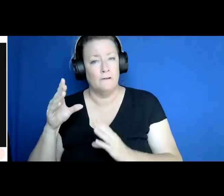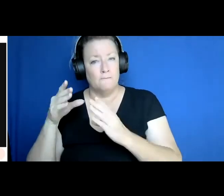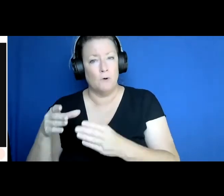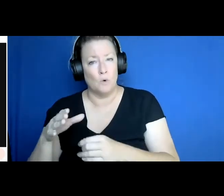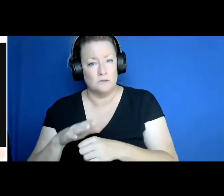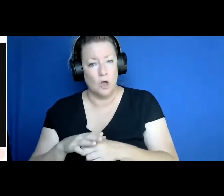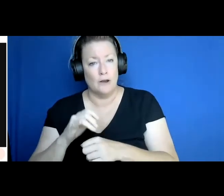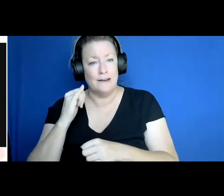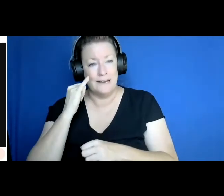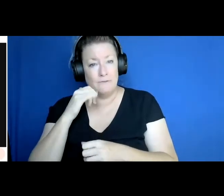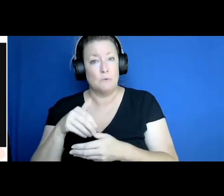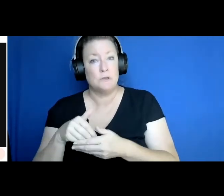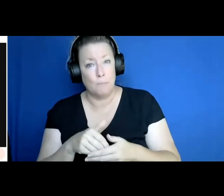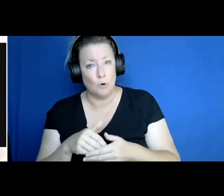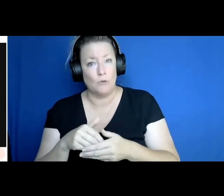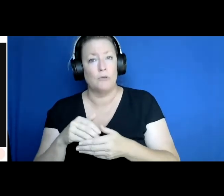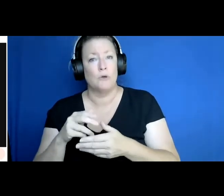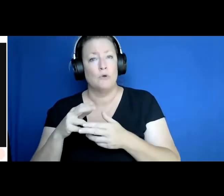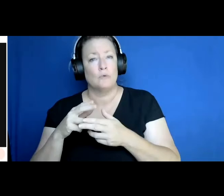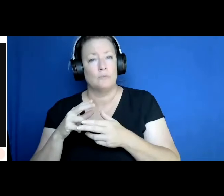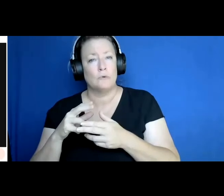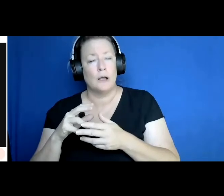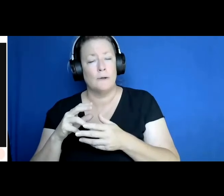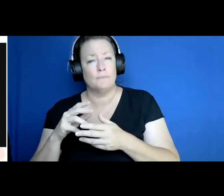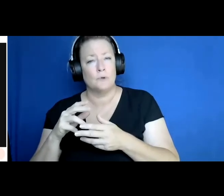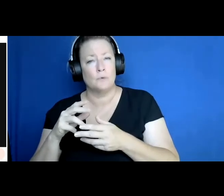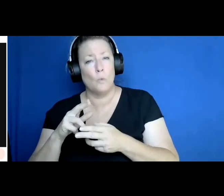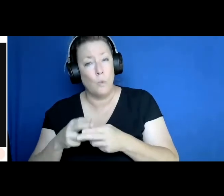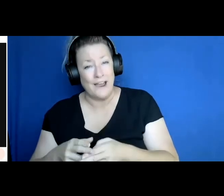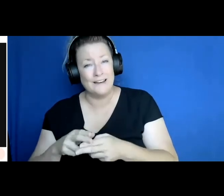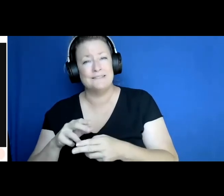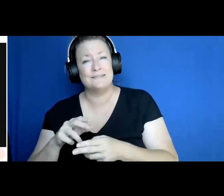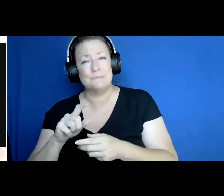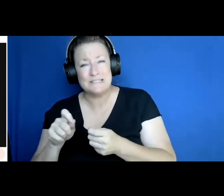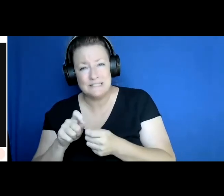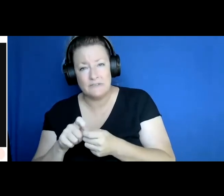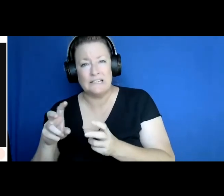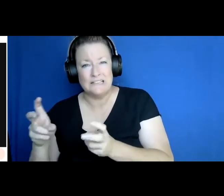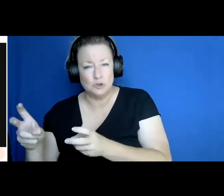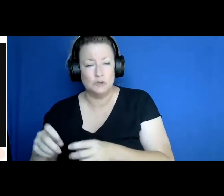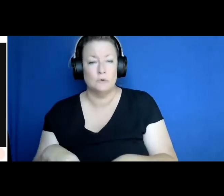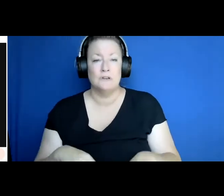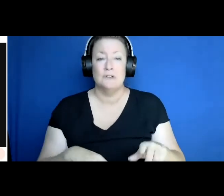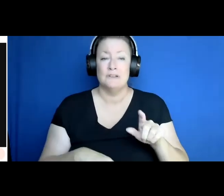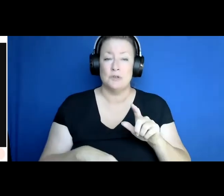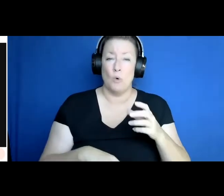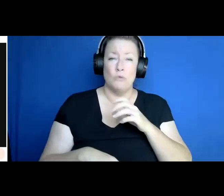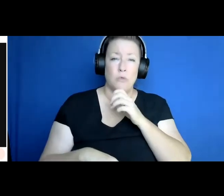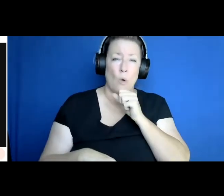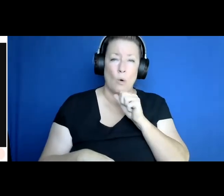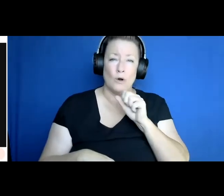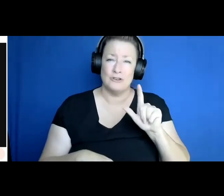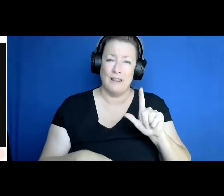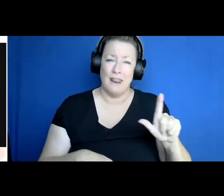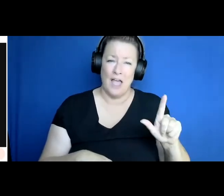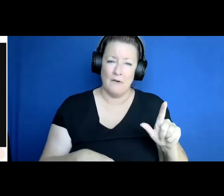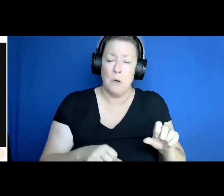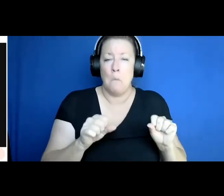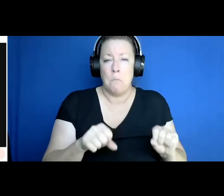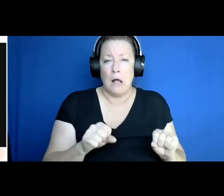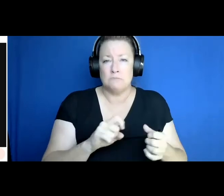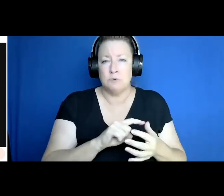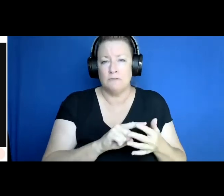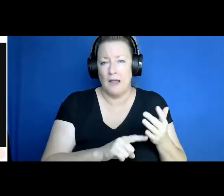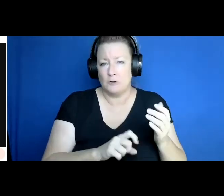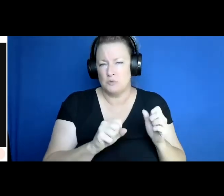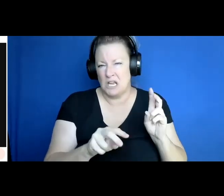weight specific mortality issue. So the orange box on the left highlights the possible factors that we can look at,